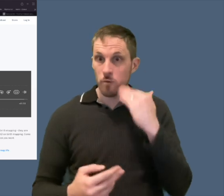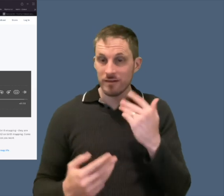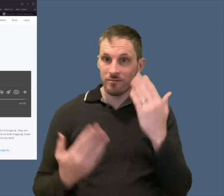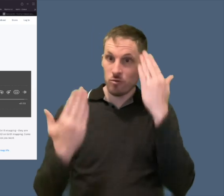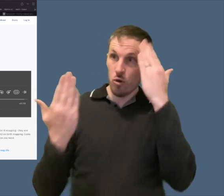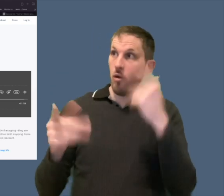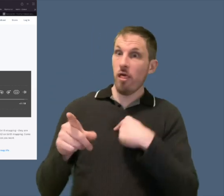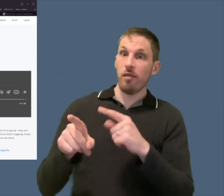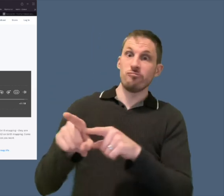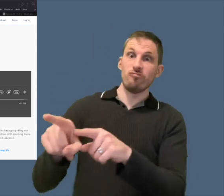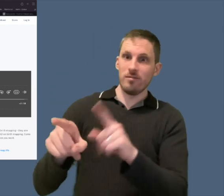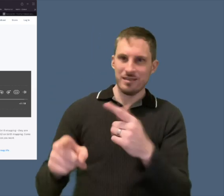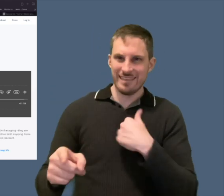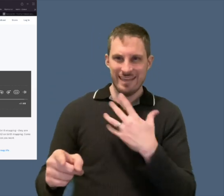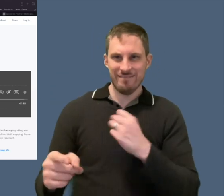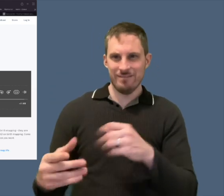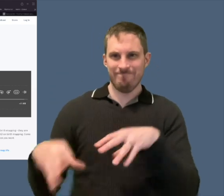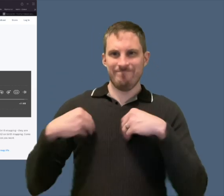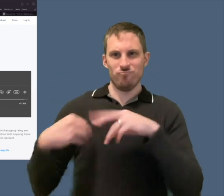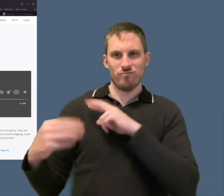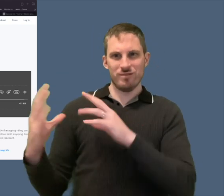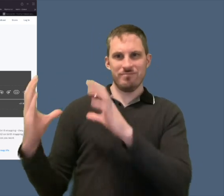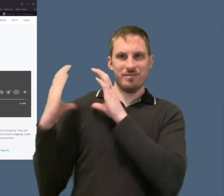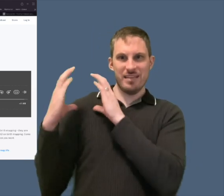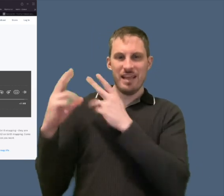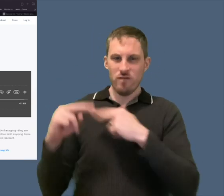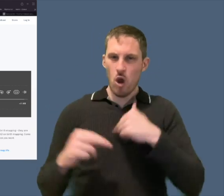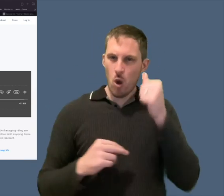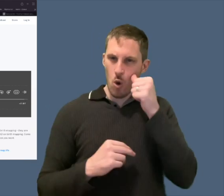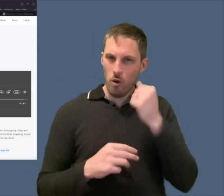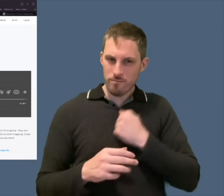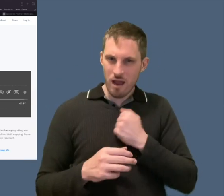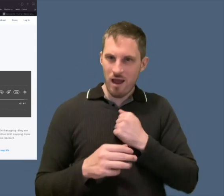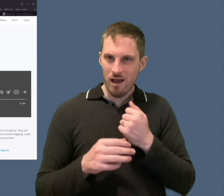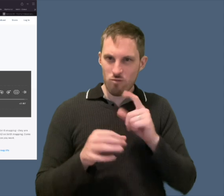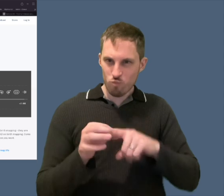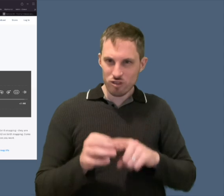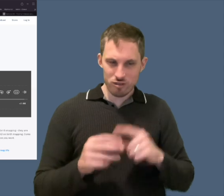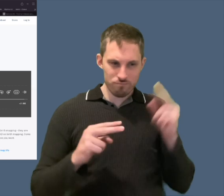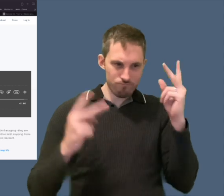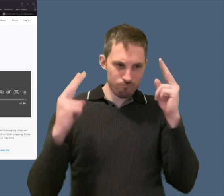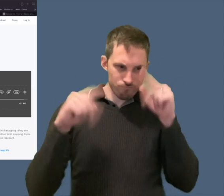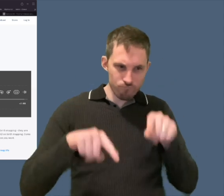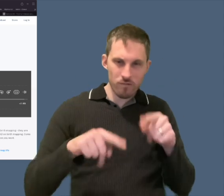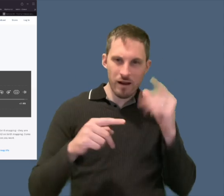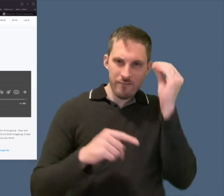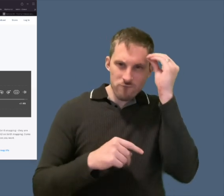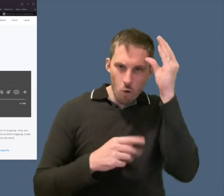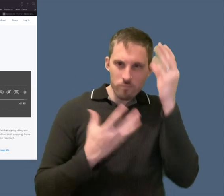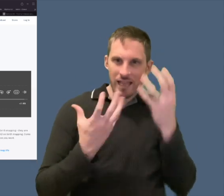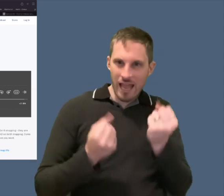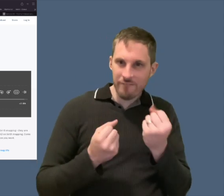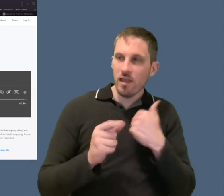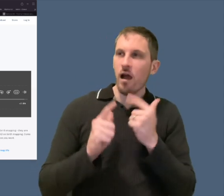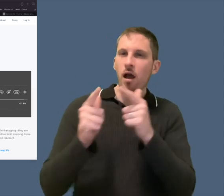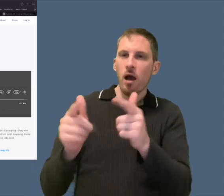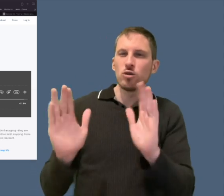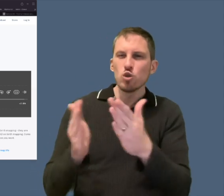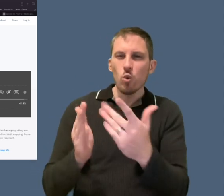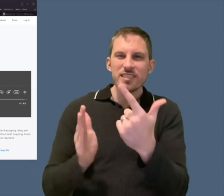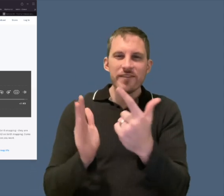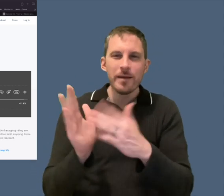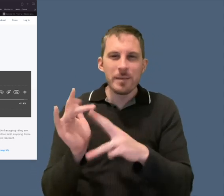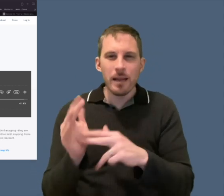if they know the questions to ask, they can make the most of that 7.6 minutes that they've got. This appointment, I want to ask